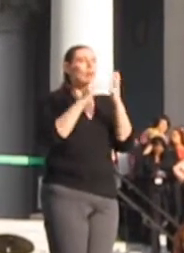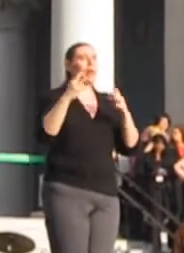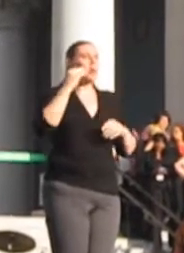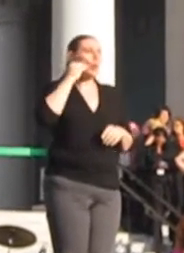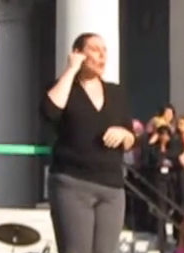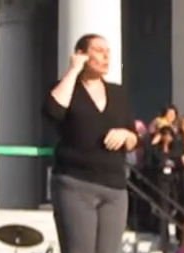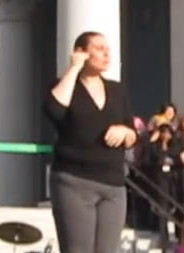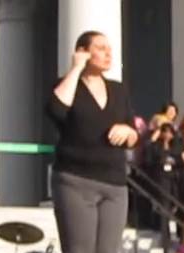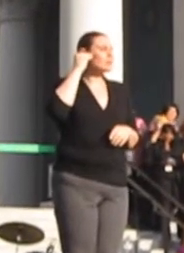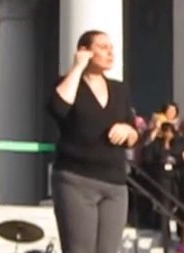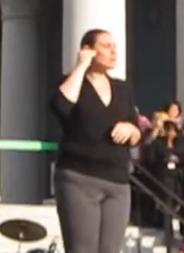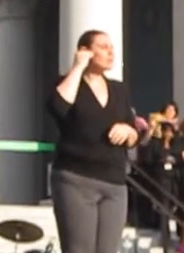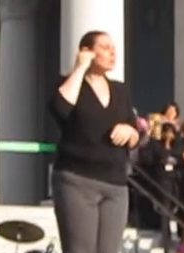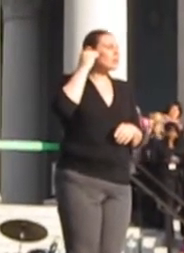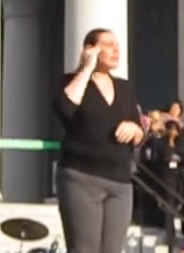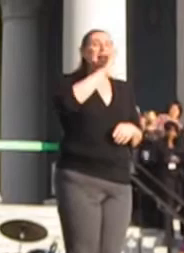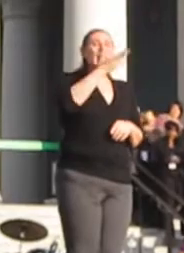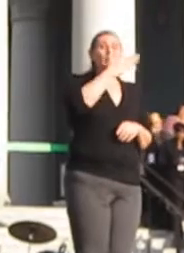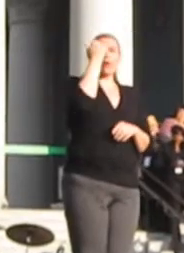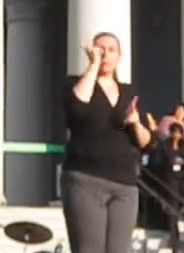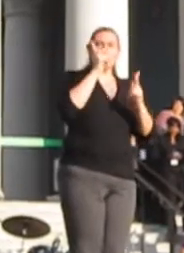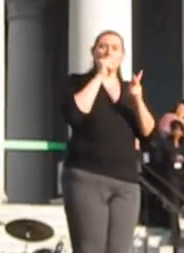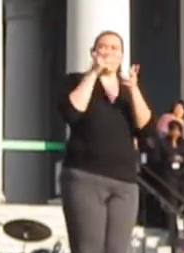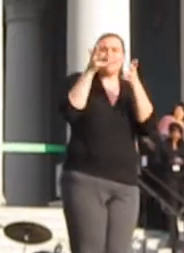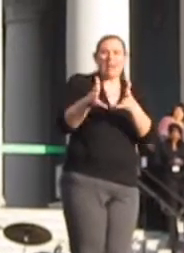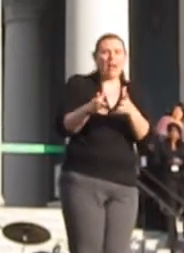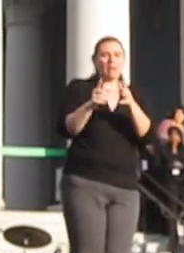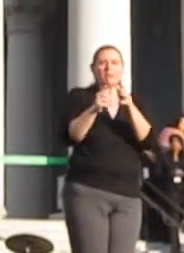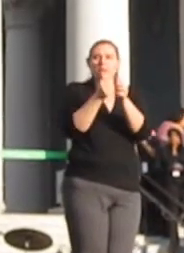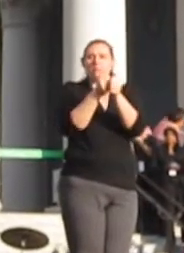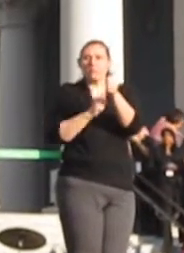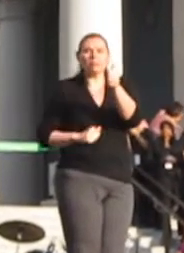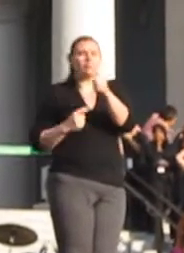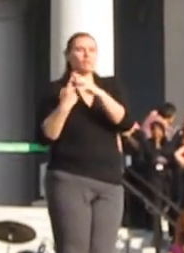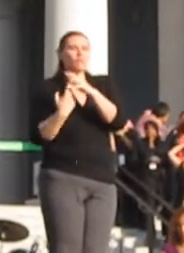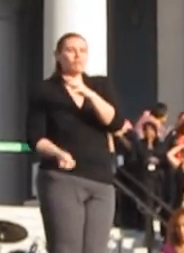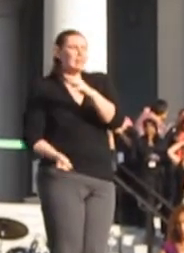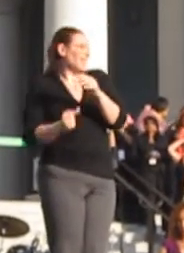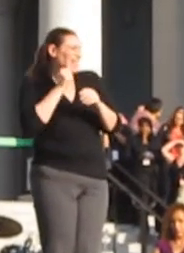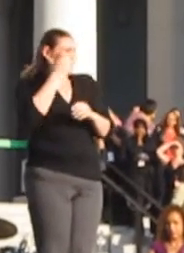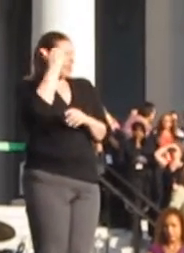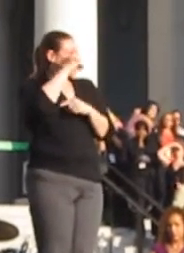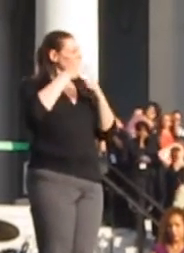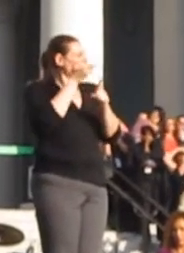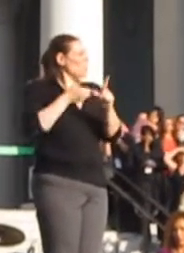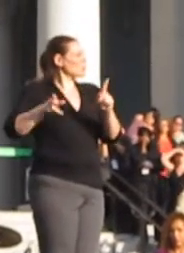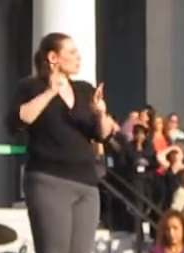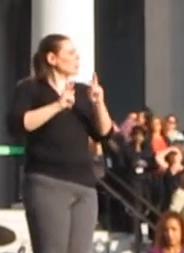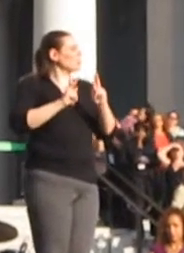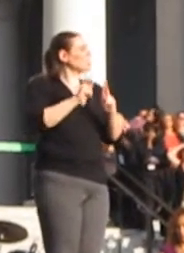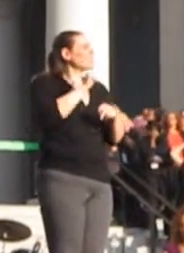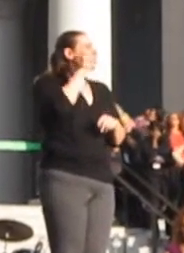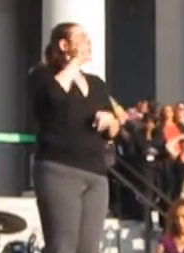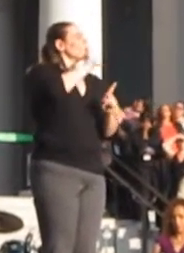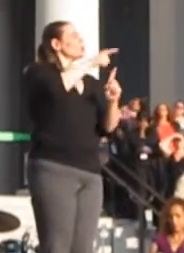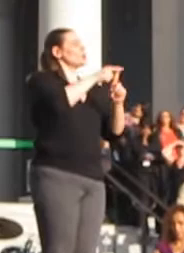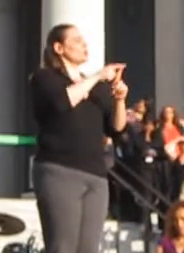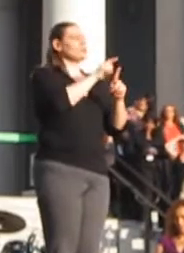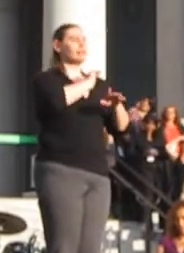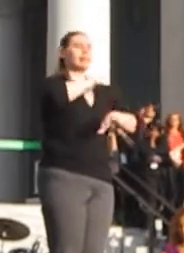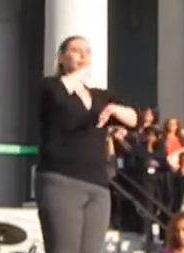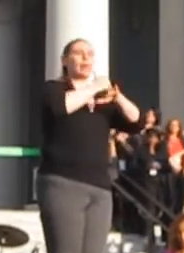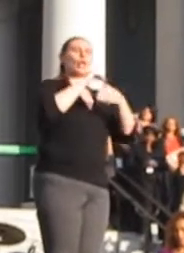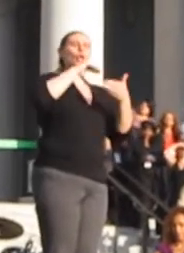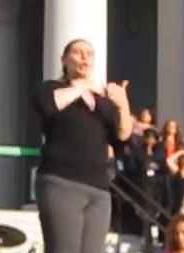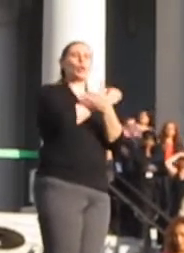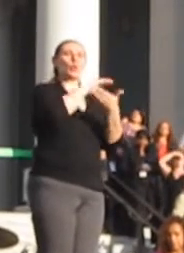He never forgot about the left out and the left behind. The other night I was at the dedication of a new community